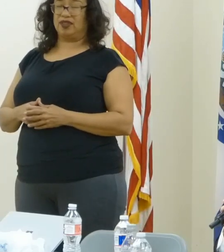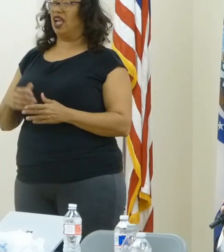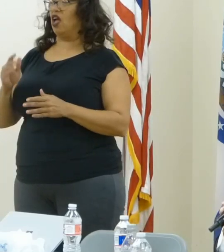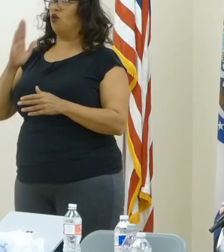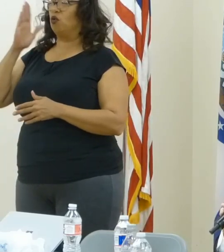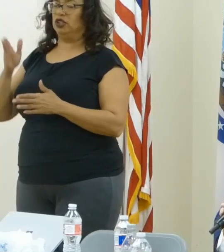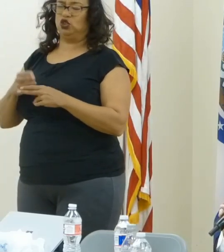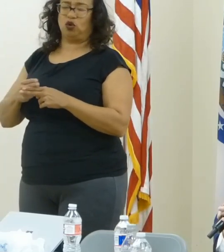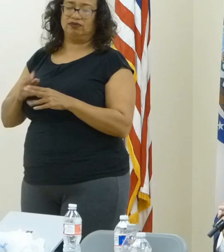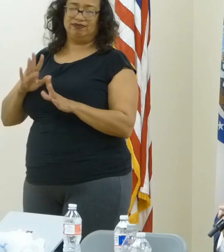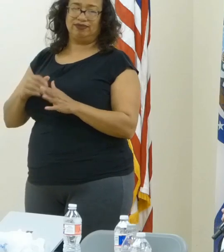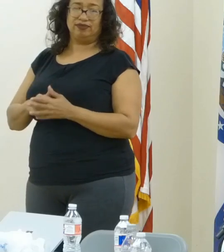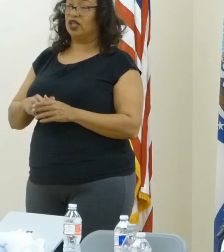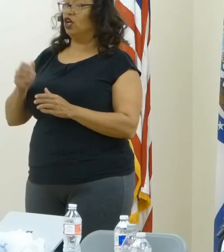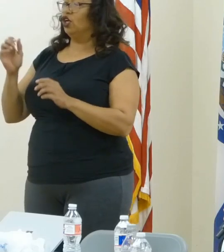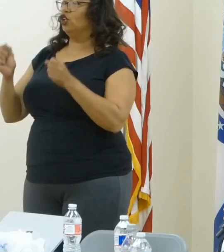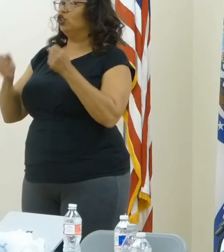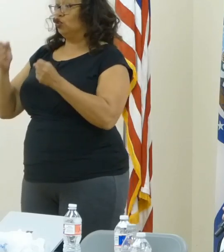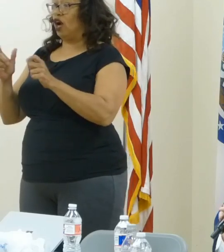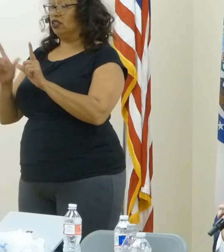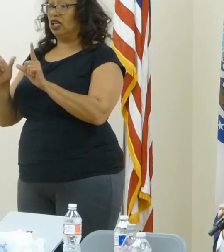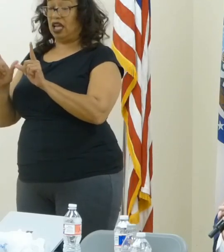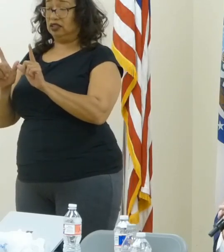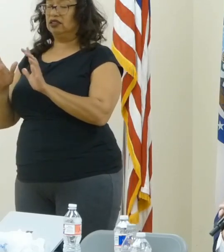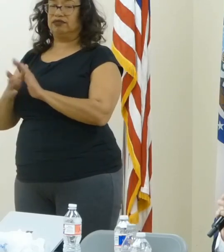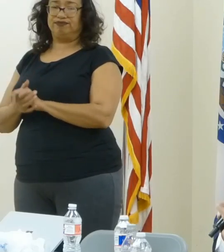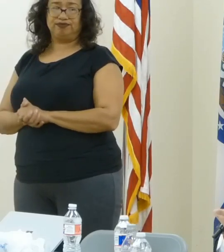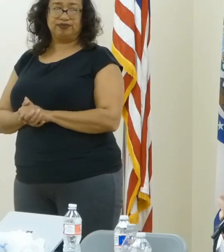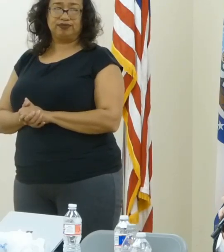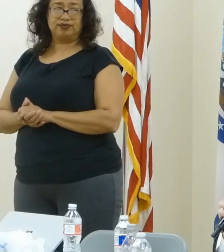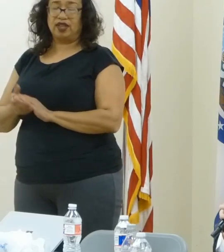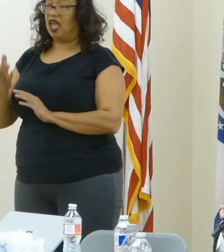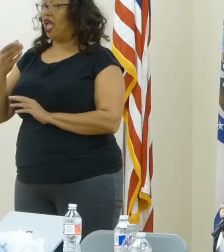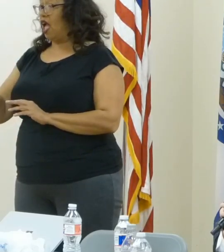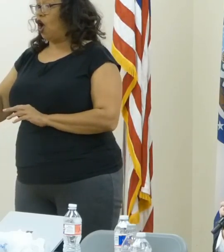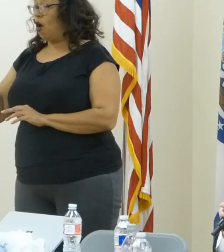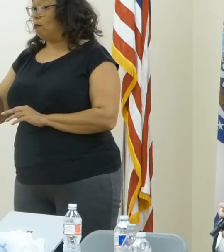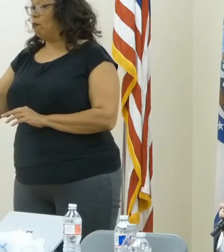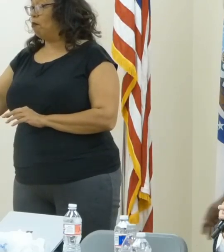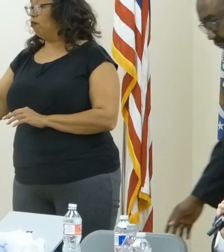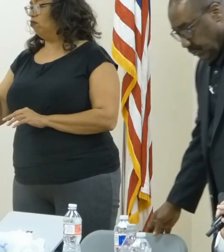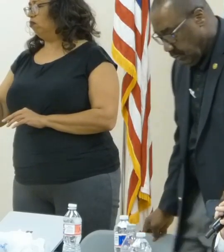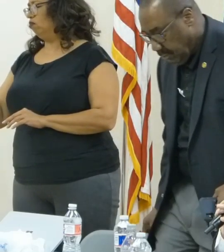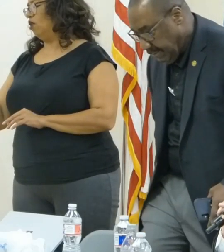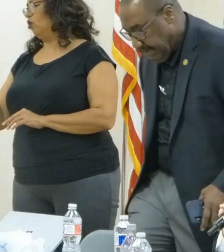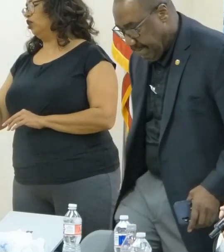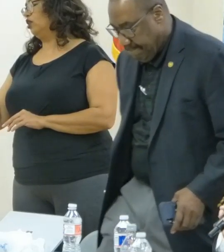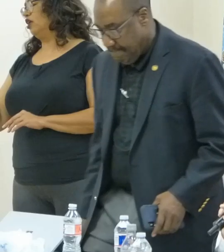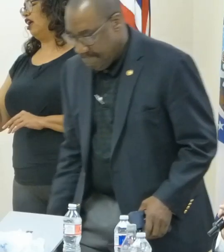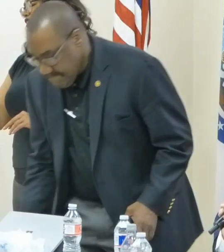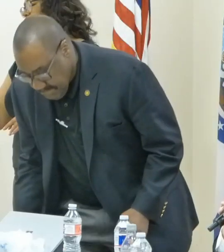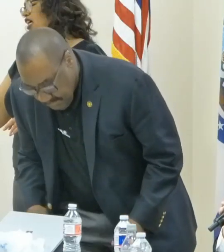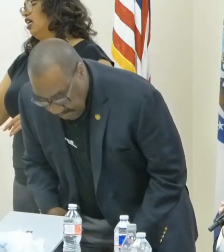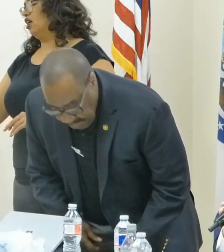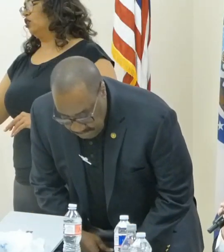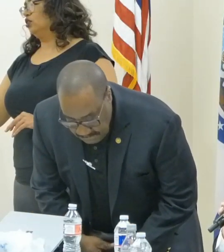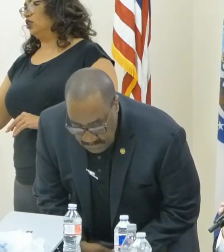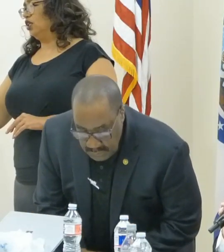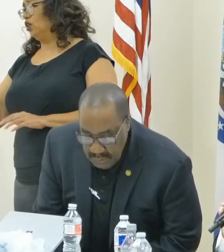much shorter. On the driver's license side and motor vehicle side specifically, you may have noticed we have new